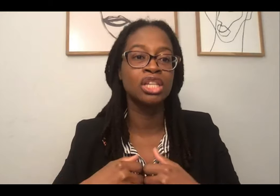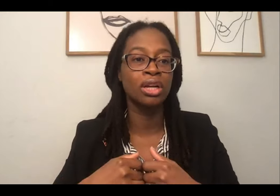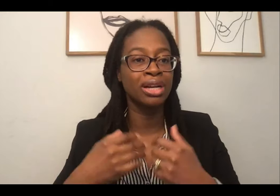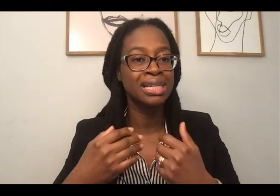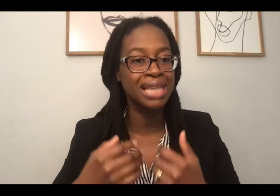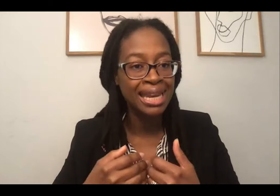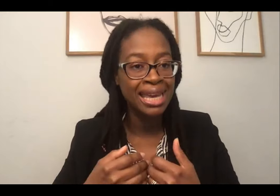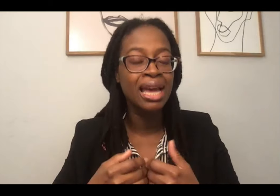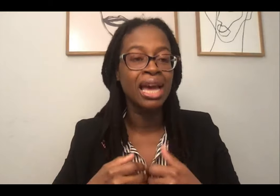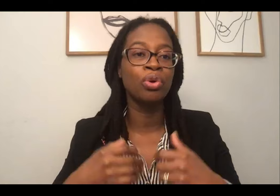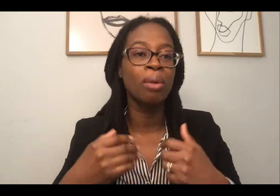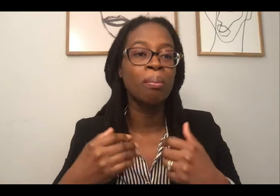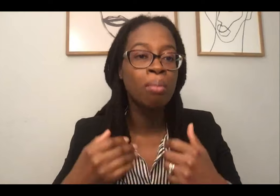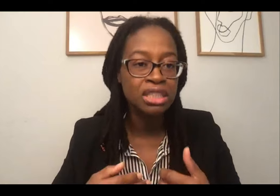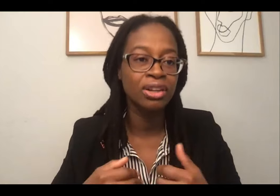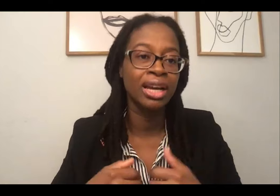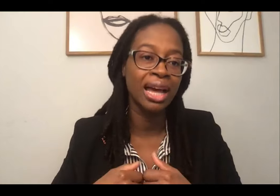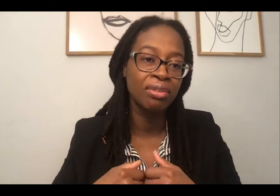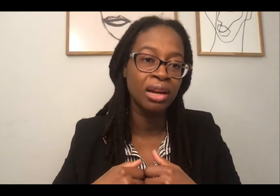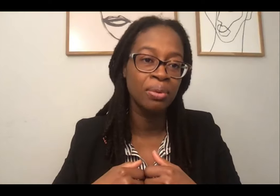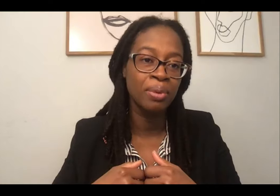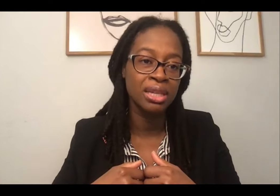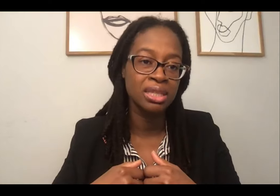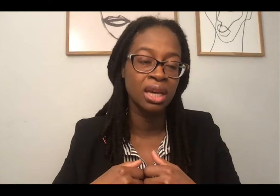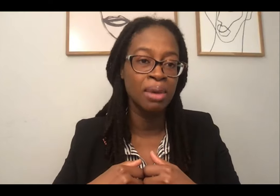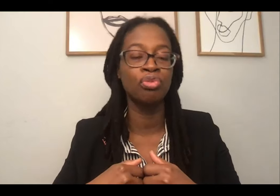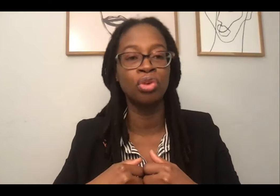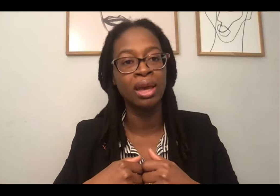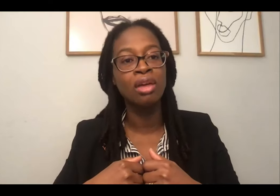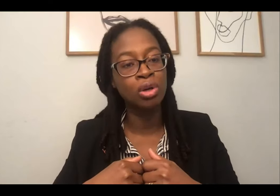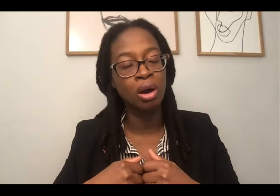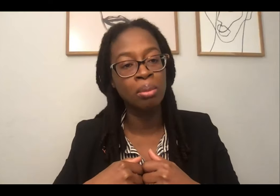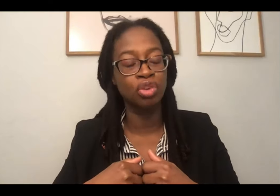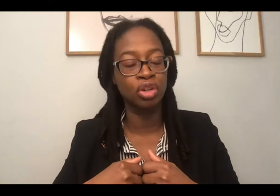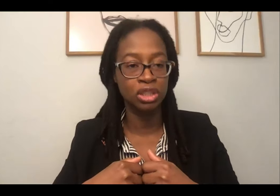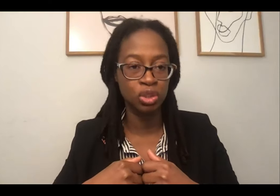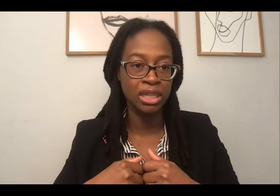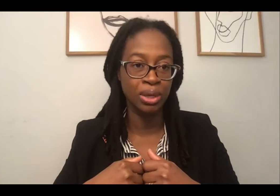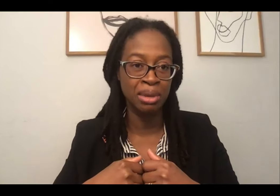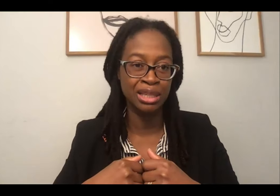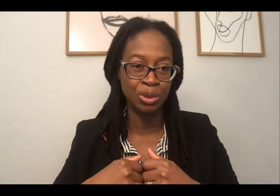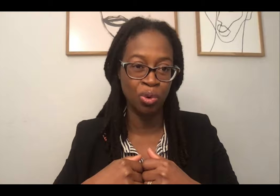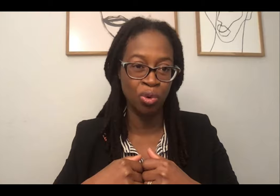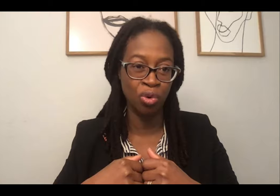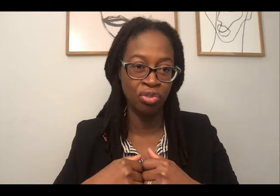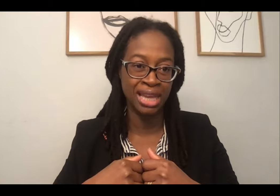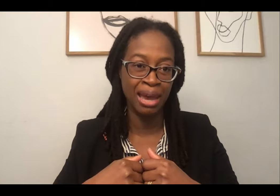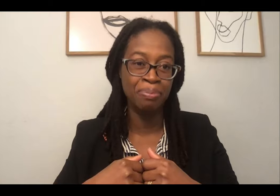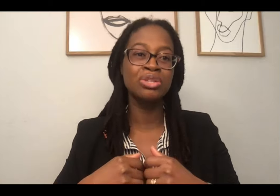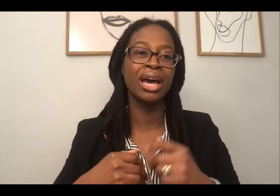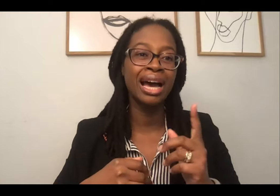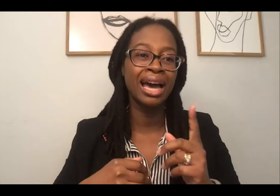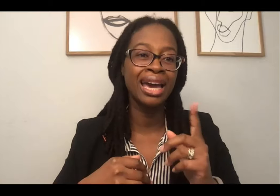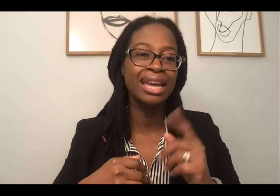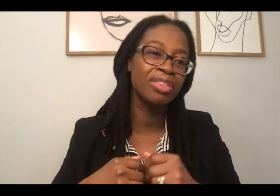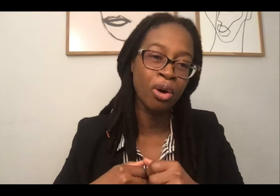we're designing and we're monitoring and evaluating in a meaningful way the outcomes for students with disabilities over time. So I